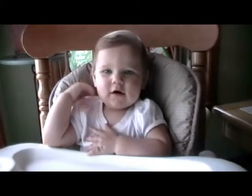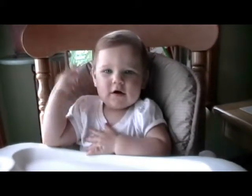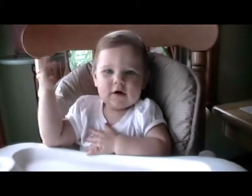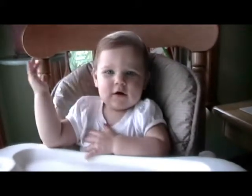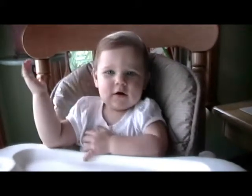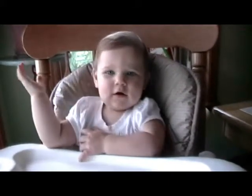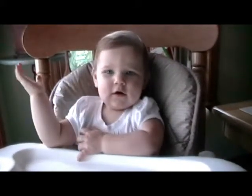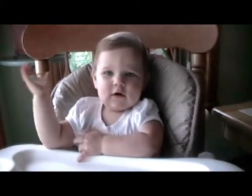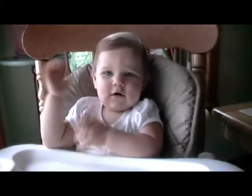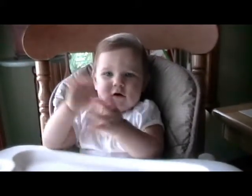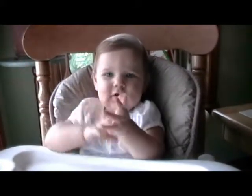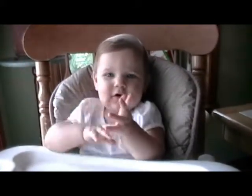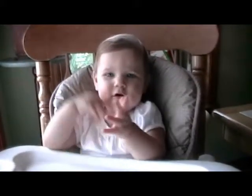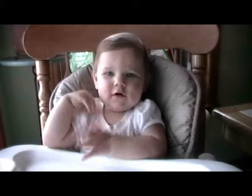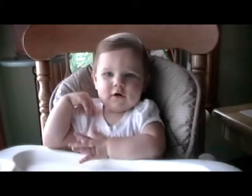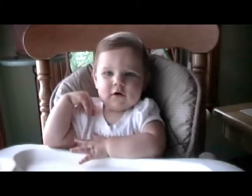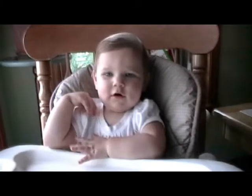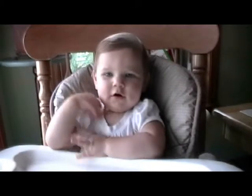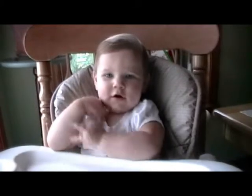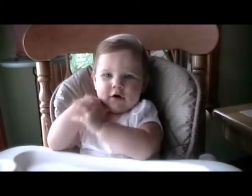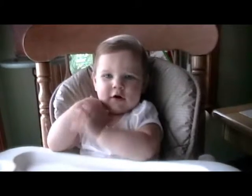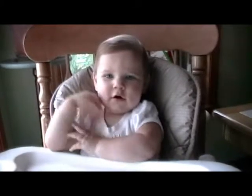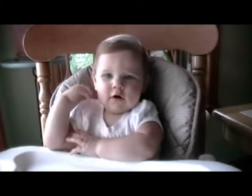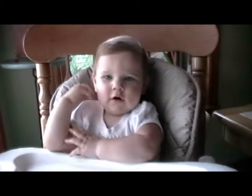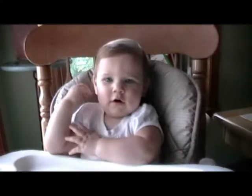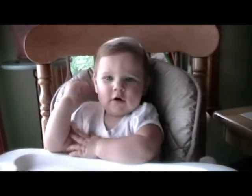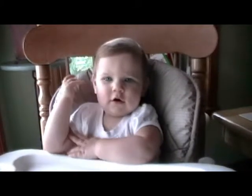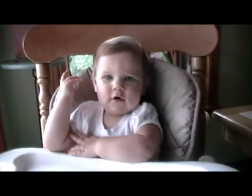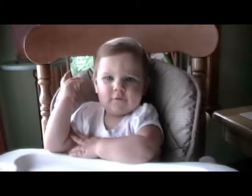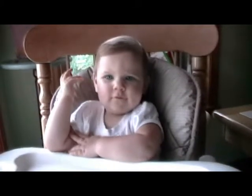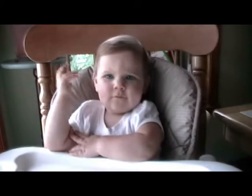please. Good girl. Can you say tree?